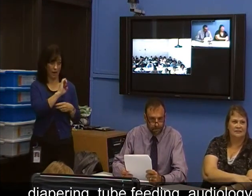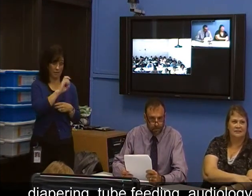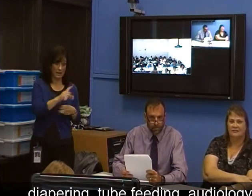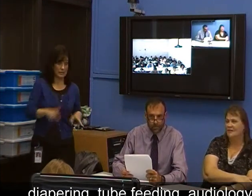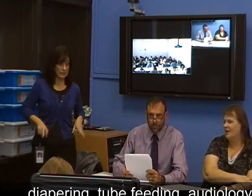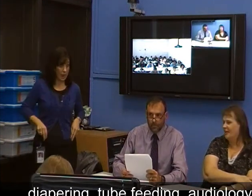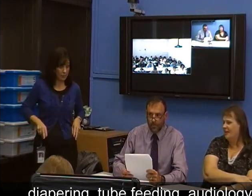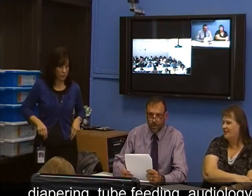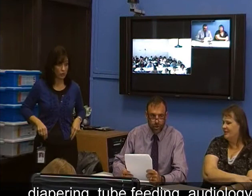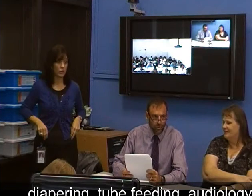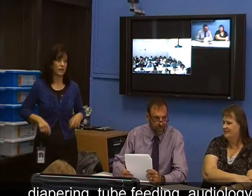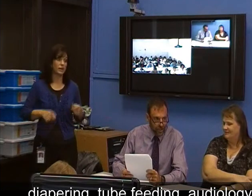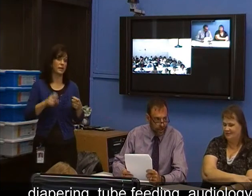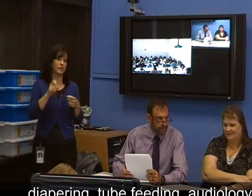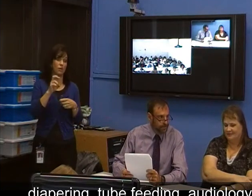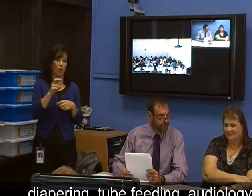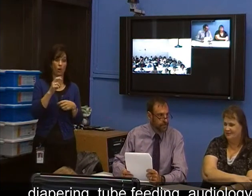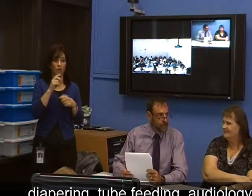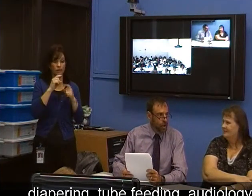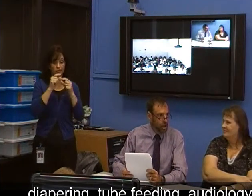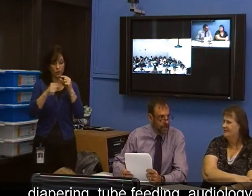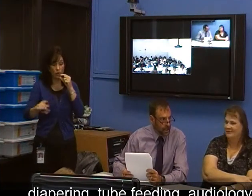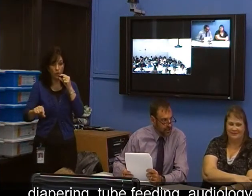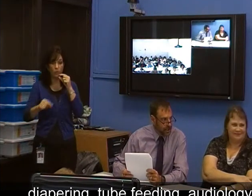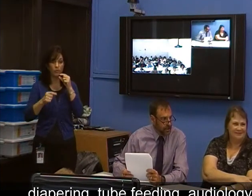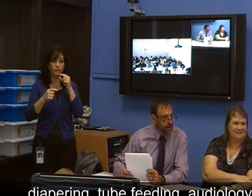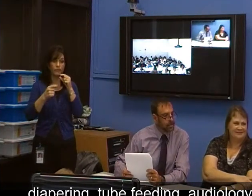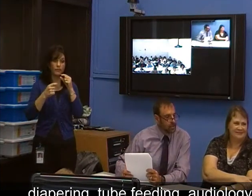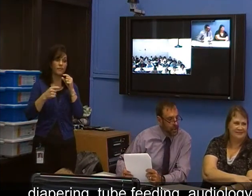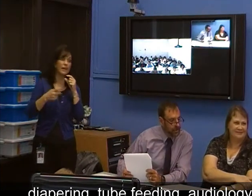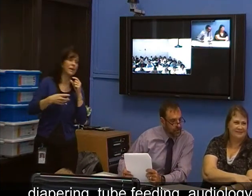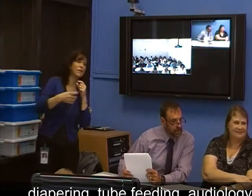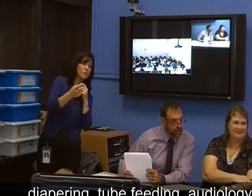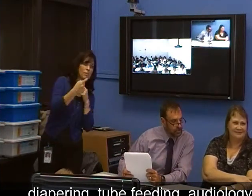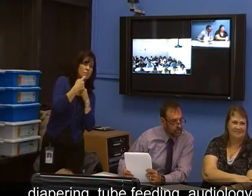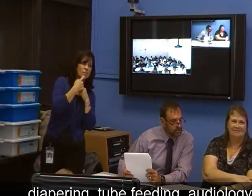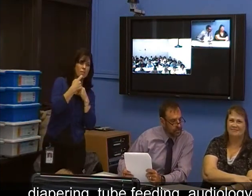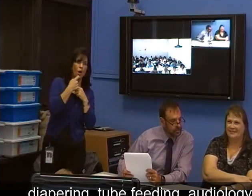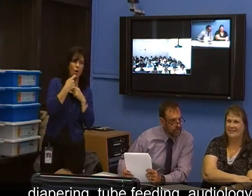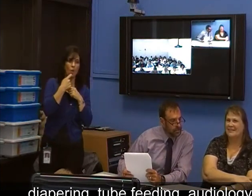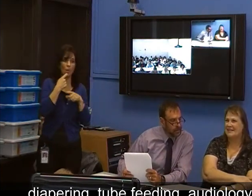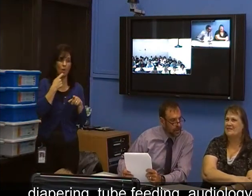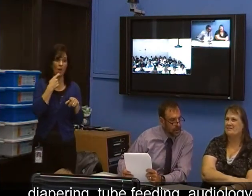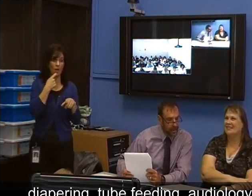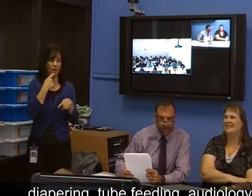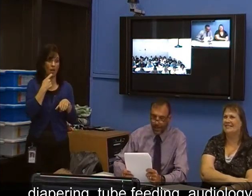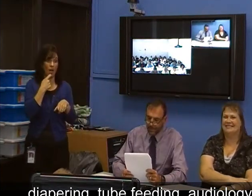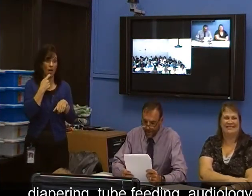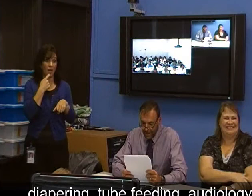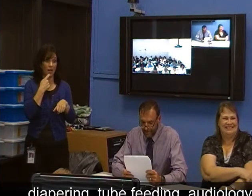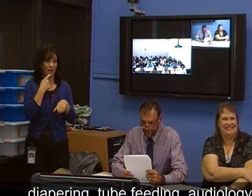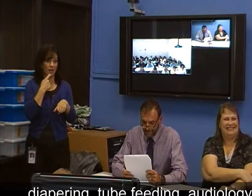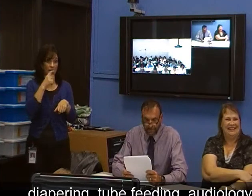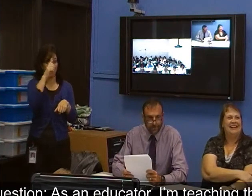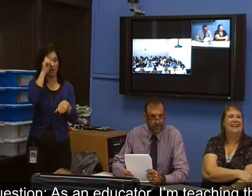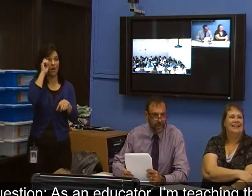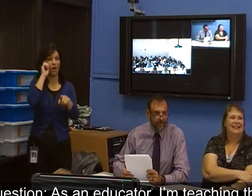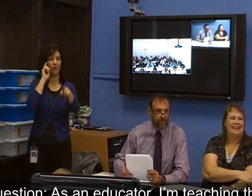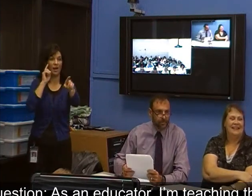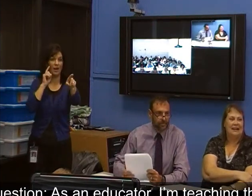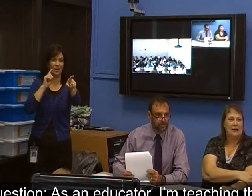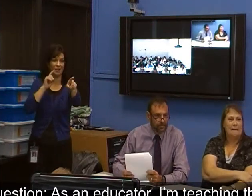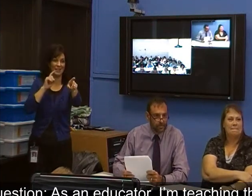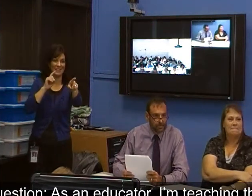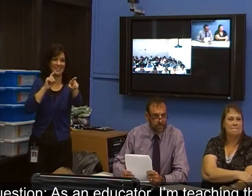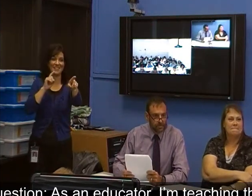diapering, tube feeding, audiology. What else, Michelle? That's it. Okay. Question.